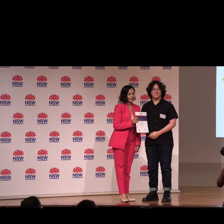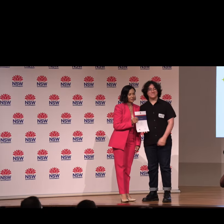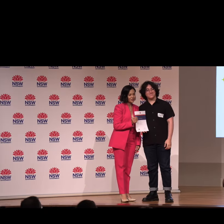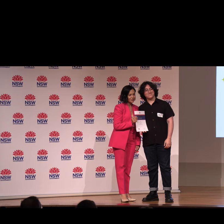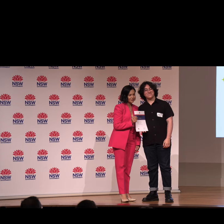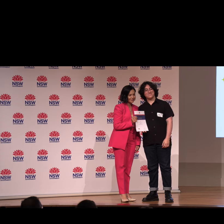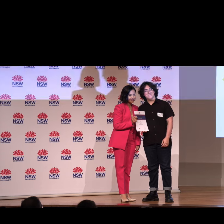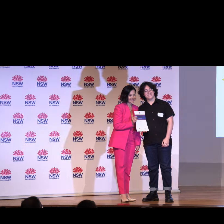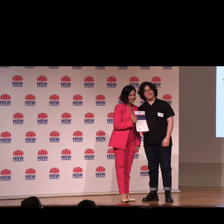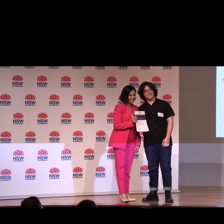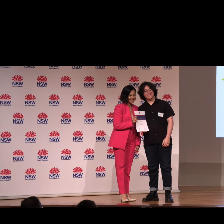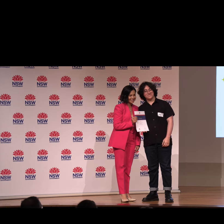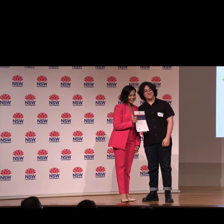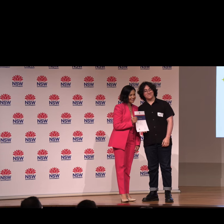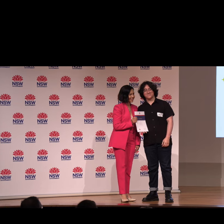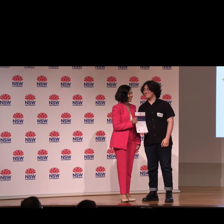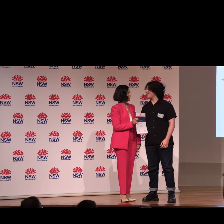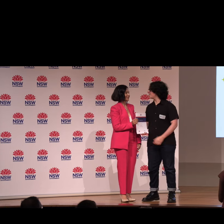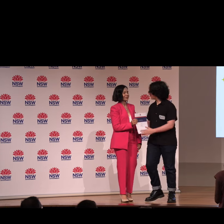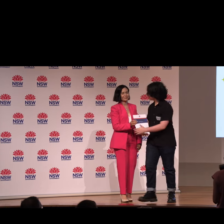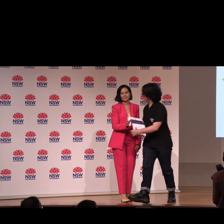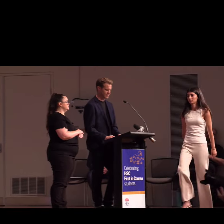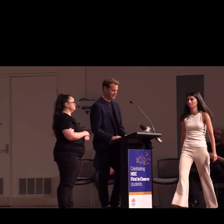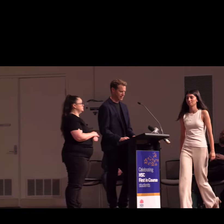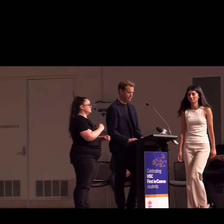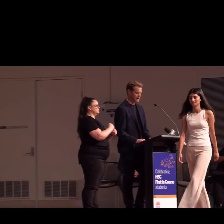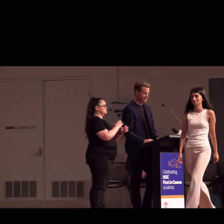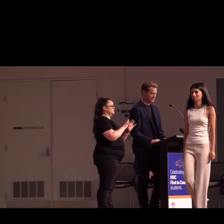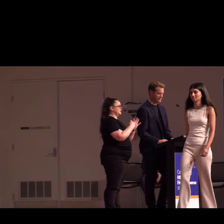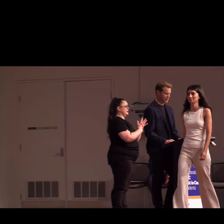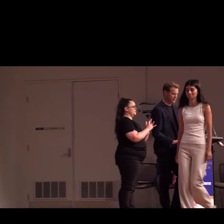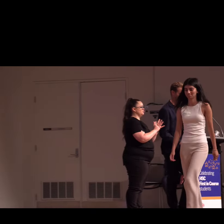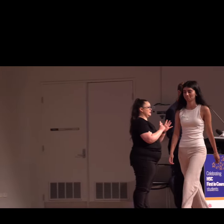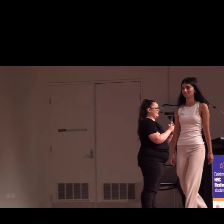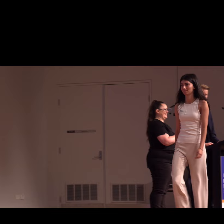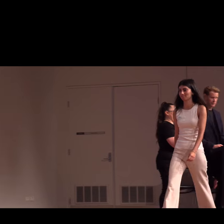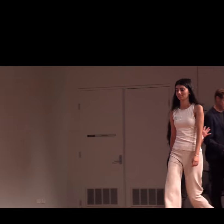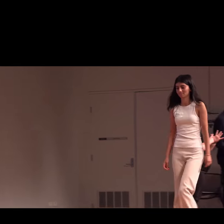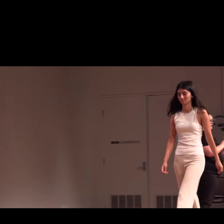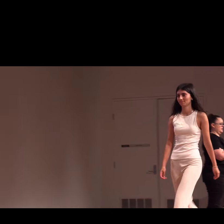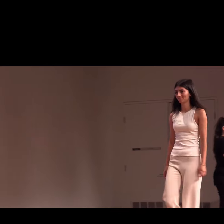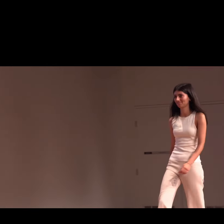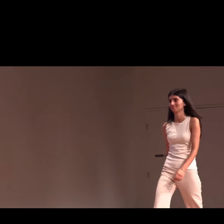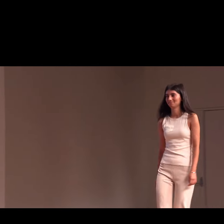In Studies of Religion 1, Gabriella Michalopoulos, Mara Sisters College, Woolwich.